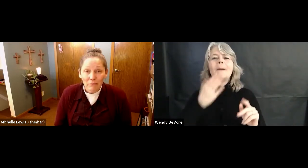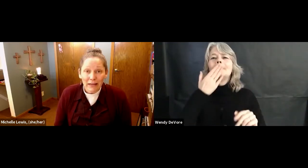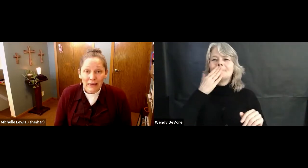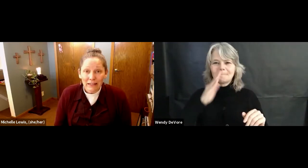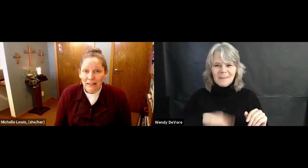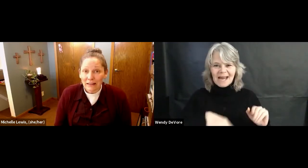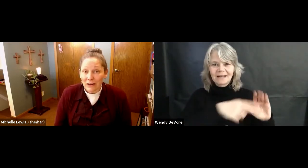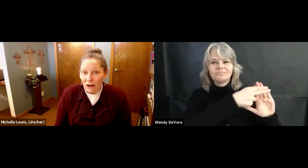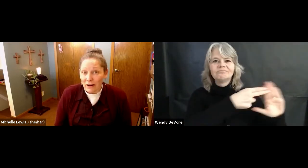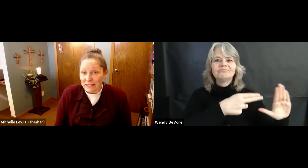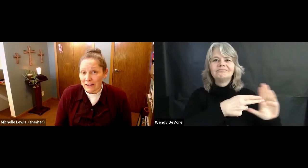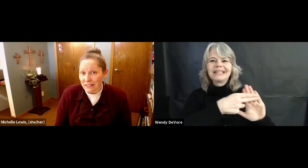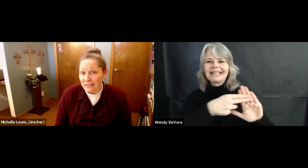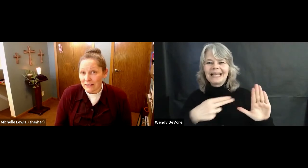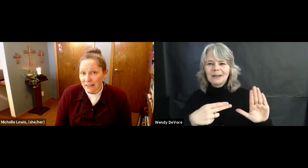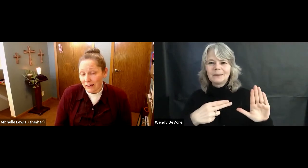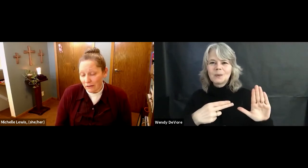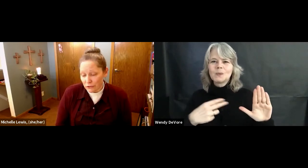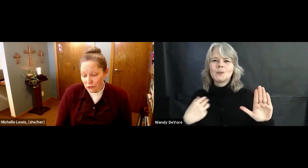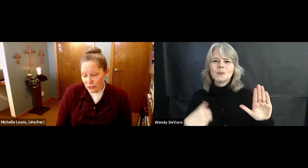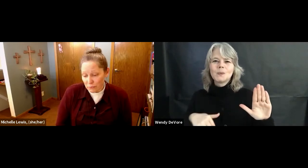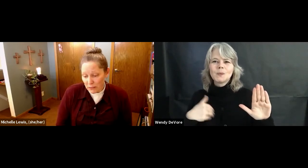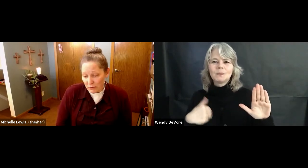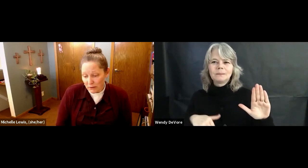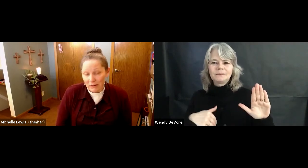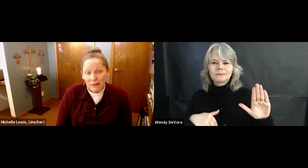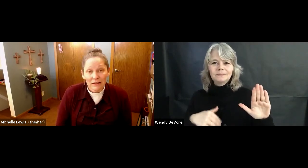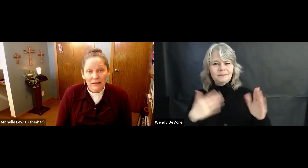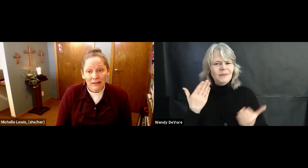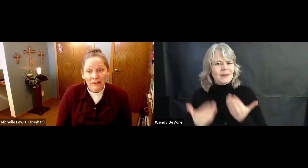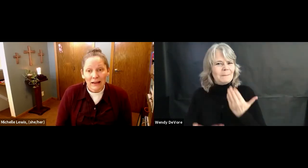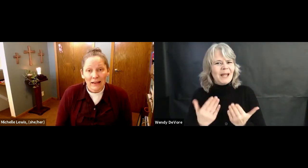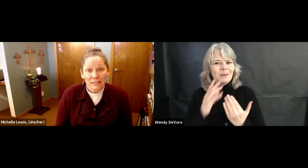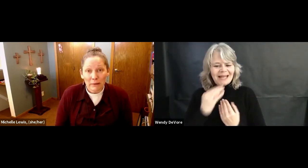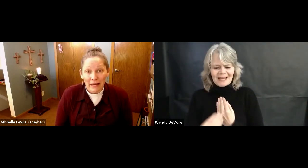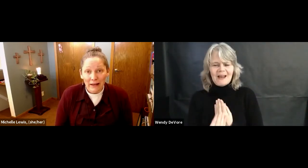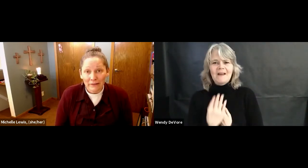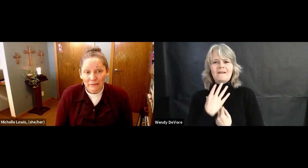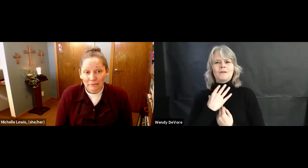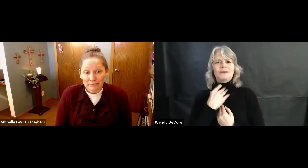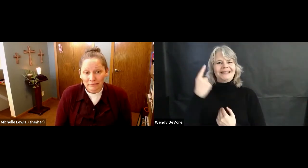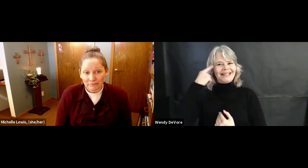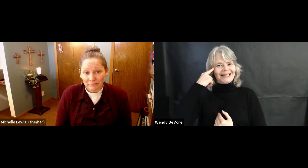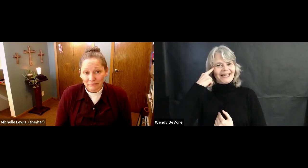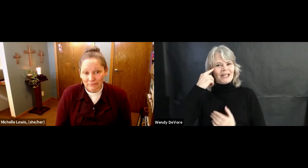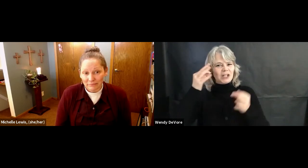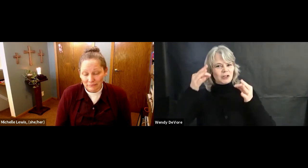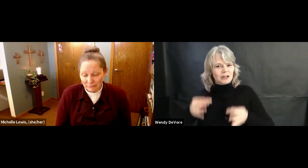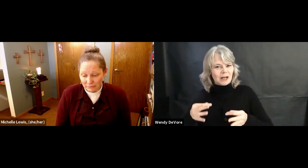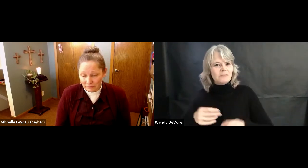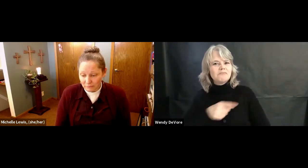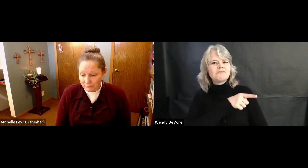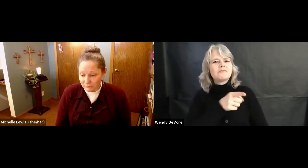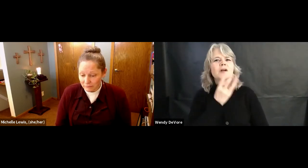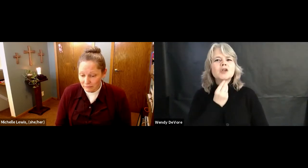that it might cause us to think of Jewish people as bad.